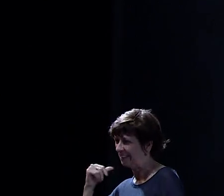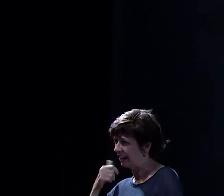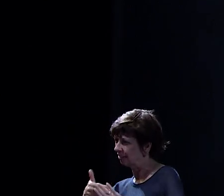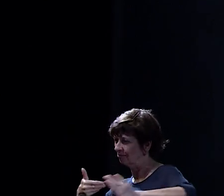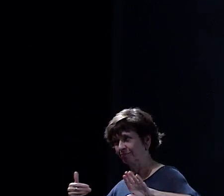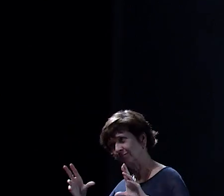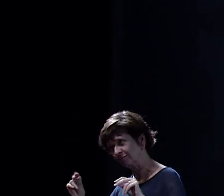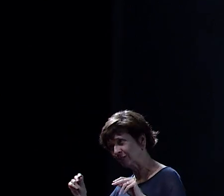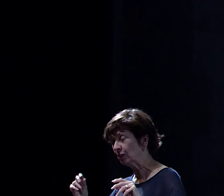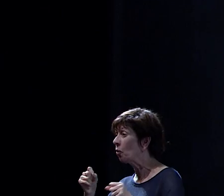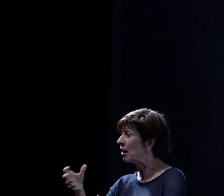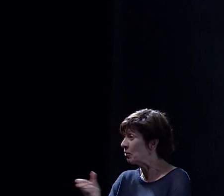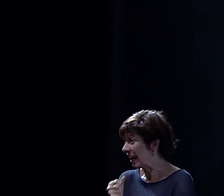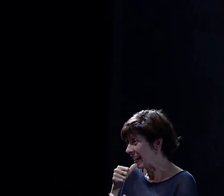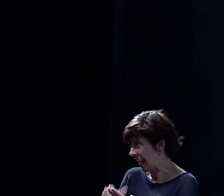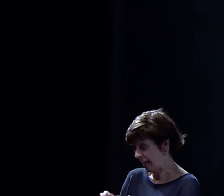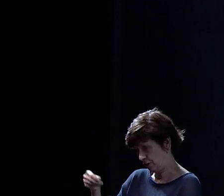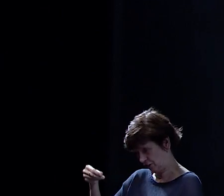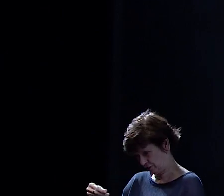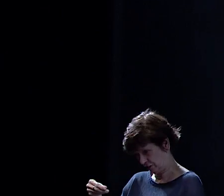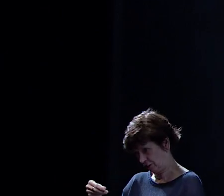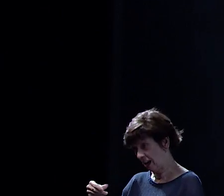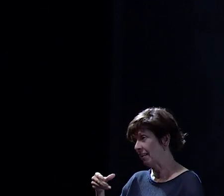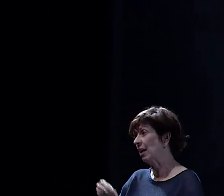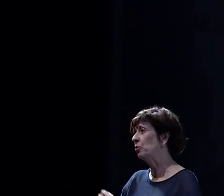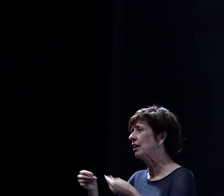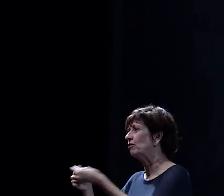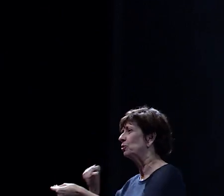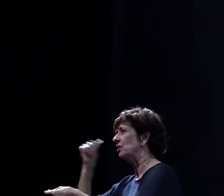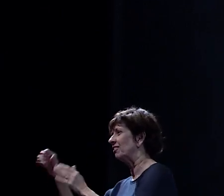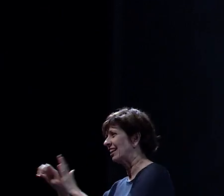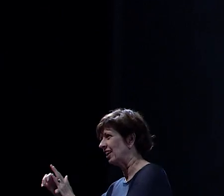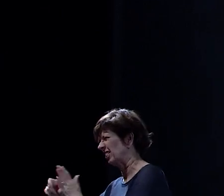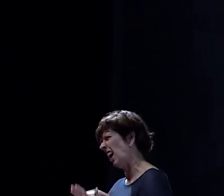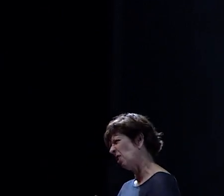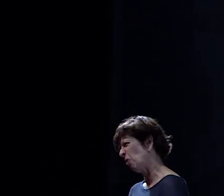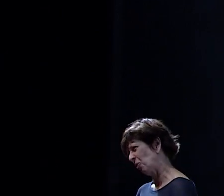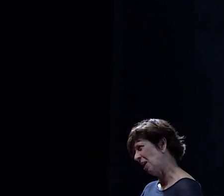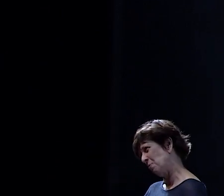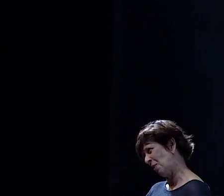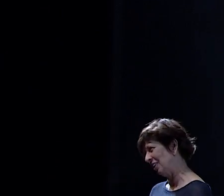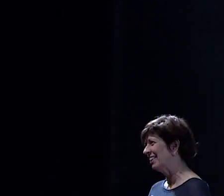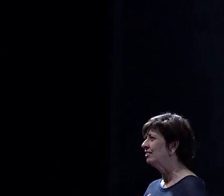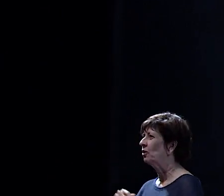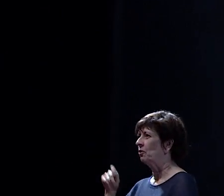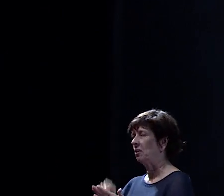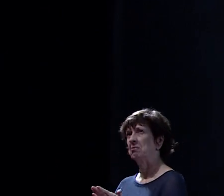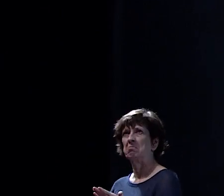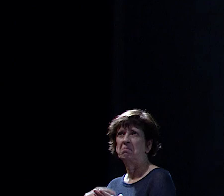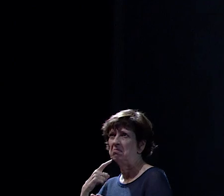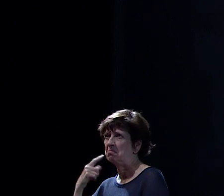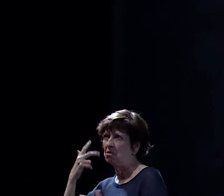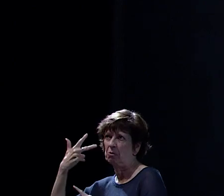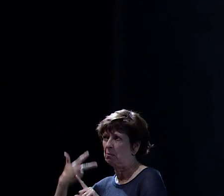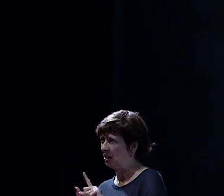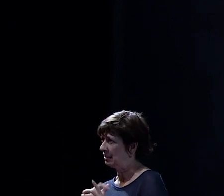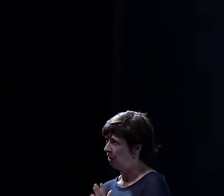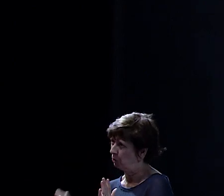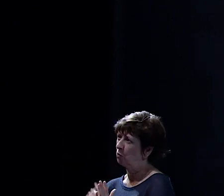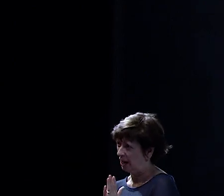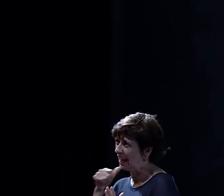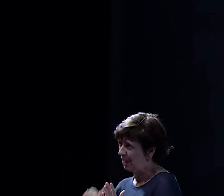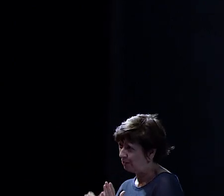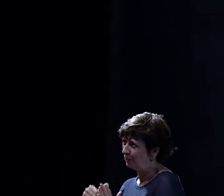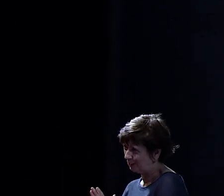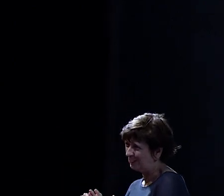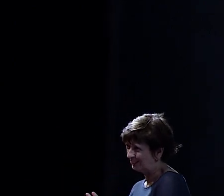they would take the letter, and the letter would go to another character, and I spent, no joke, I spent 3 months writing these